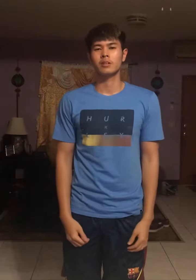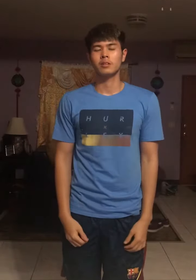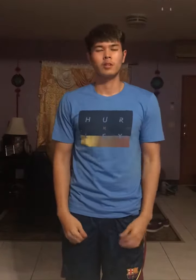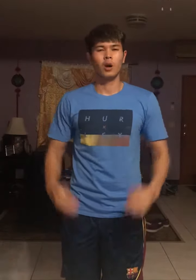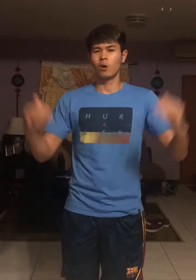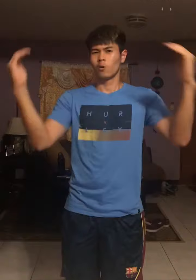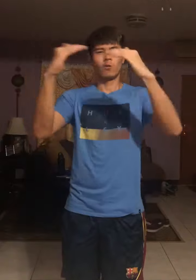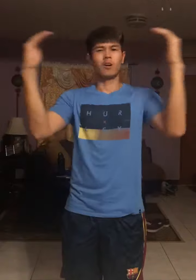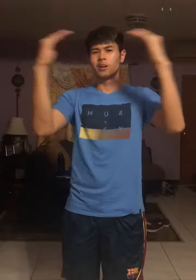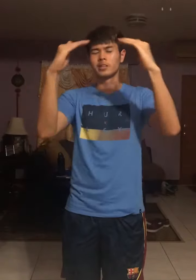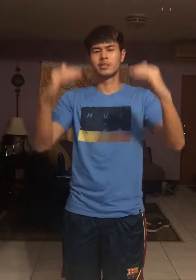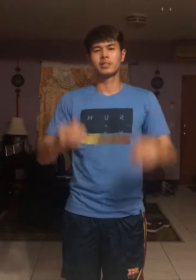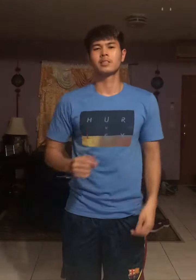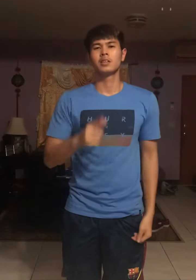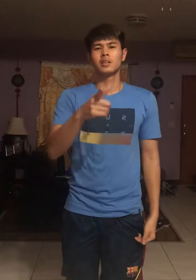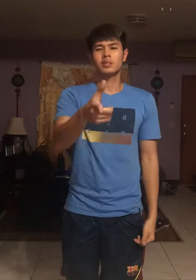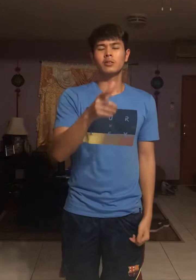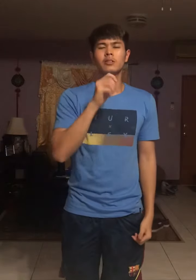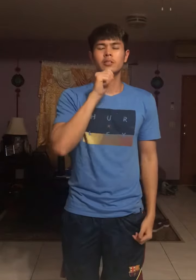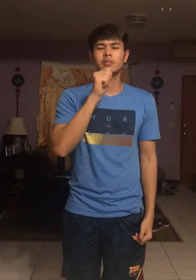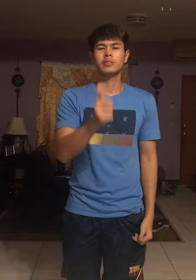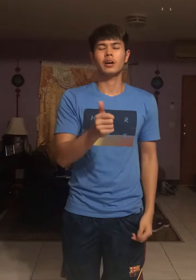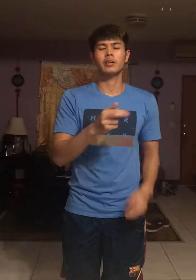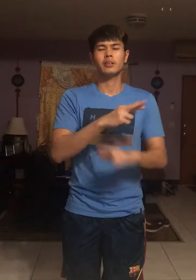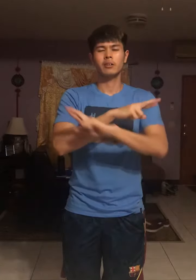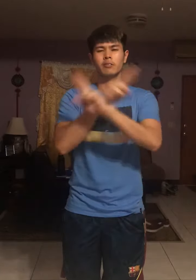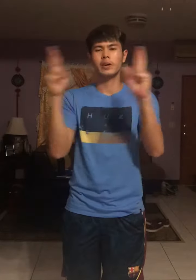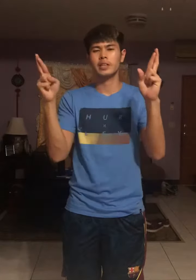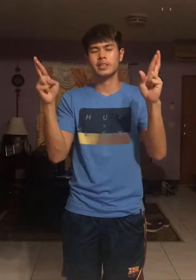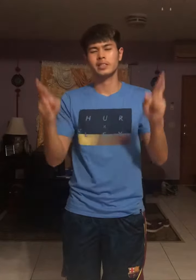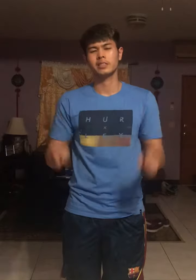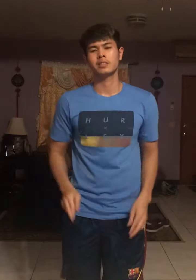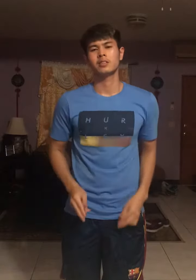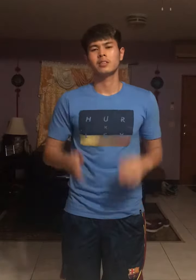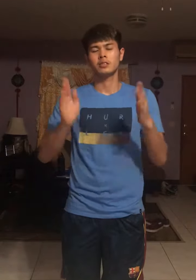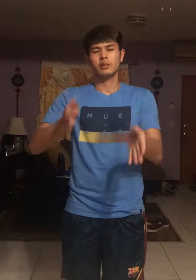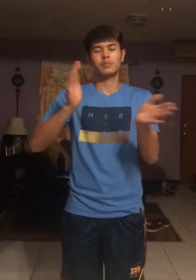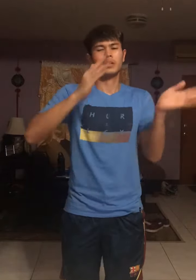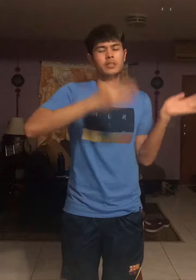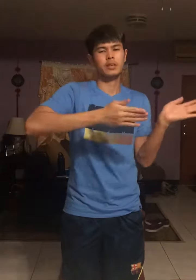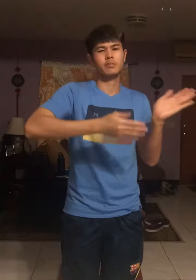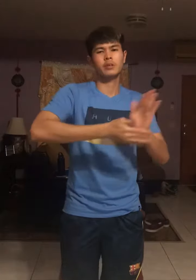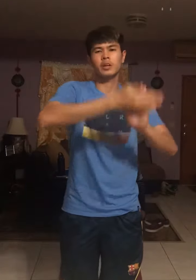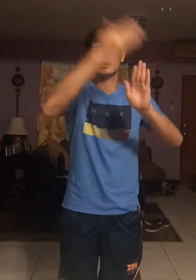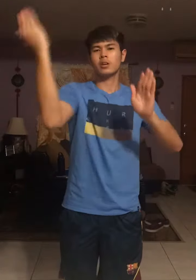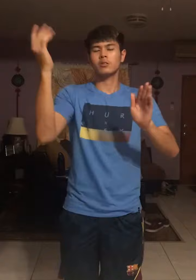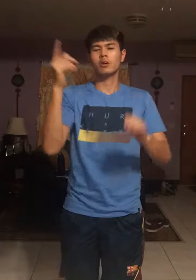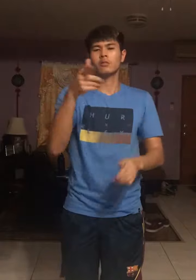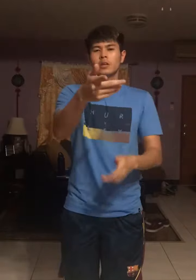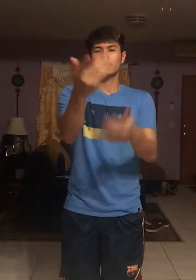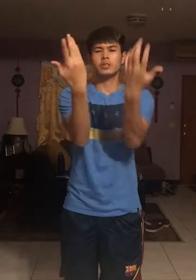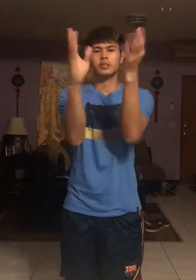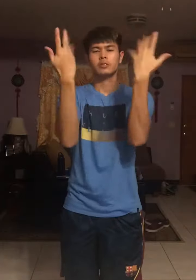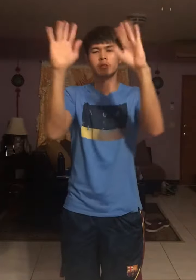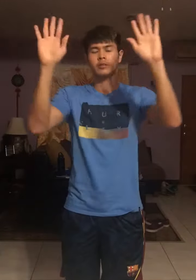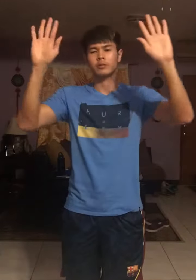You're unsunged for the rage of war So pack up, go home, you're through